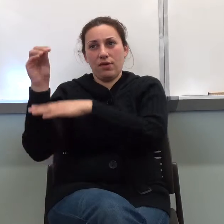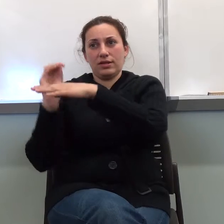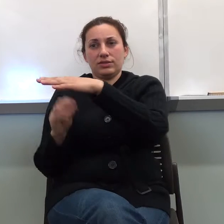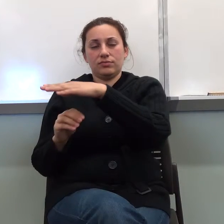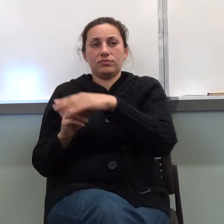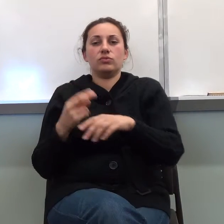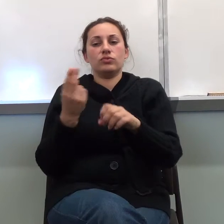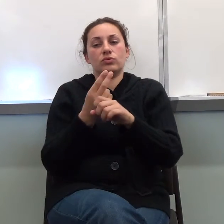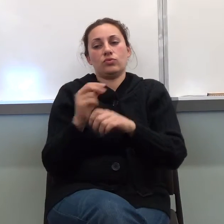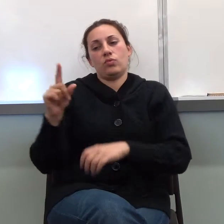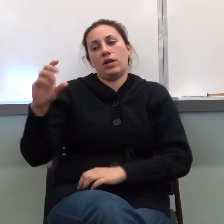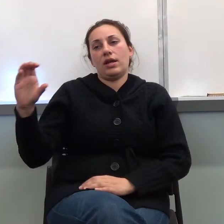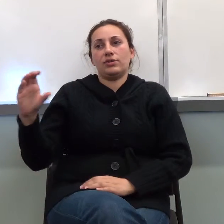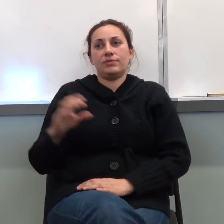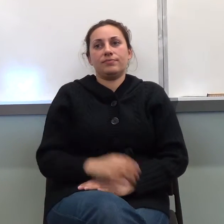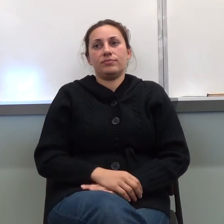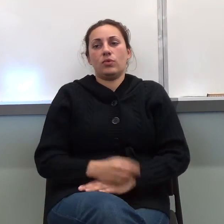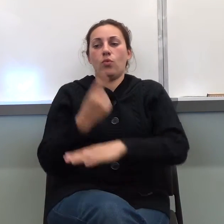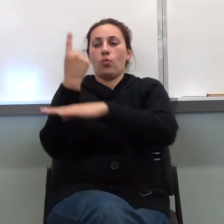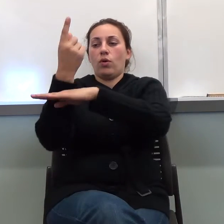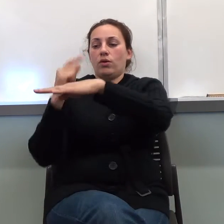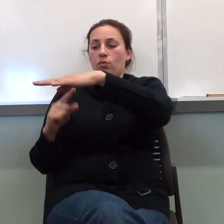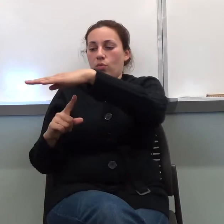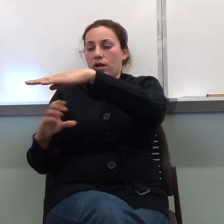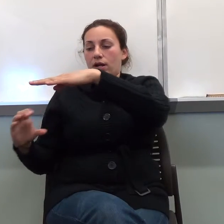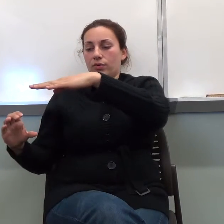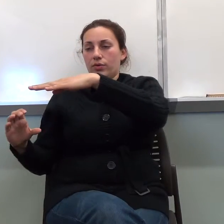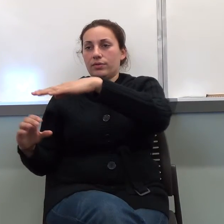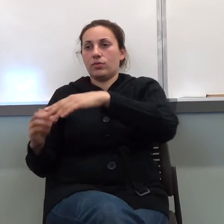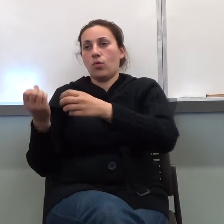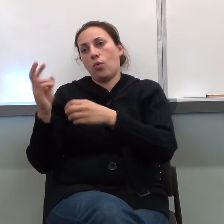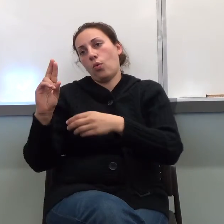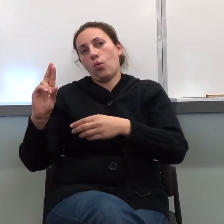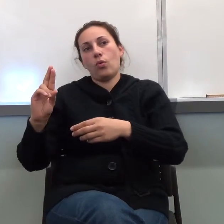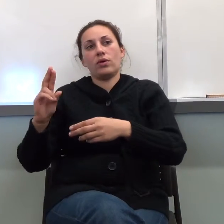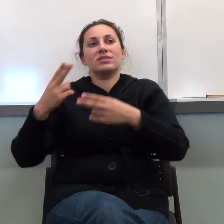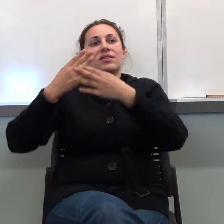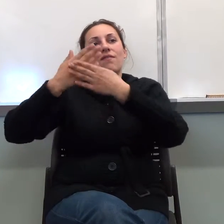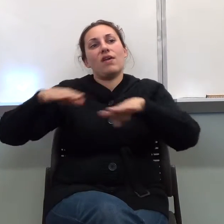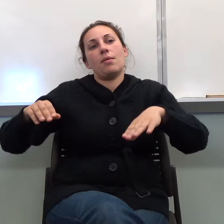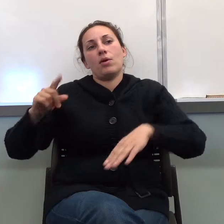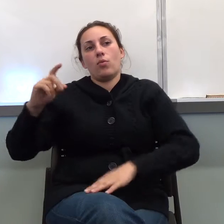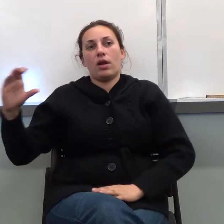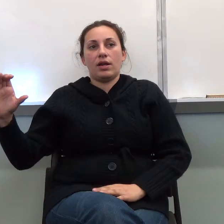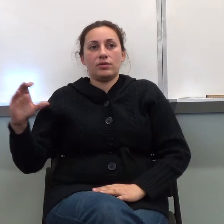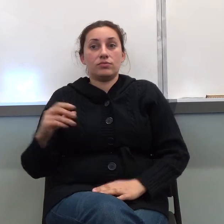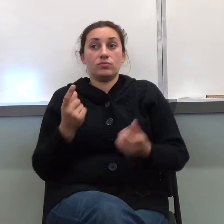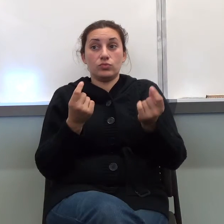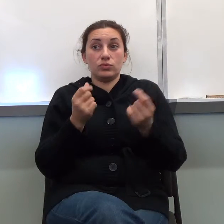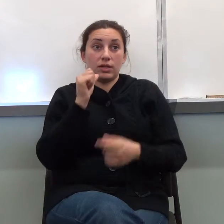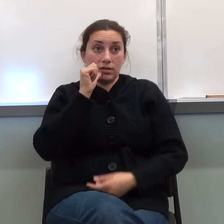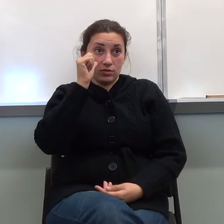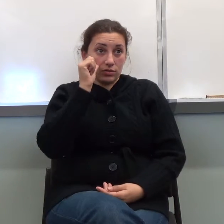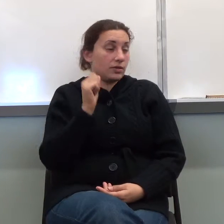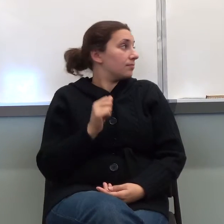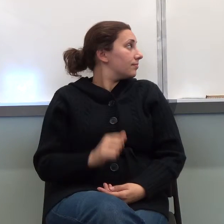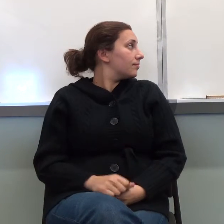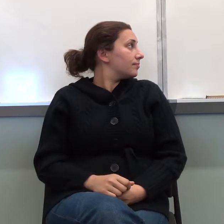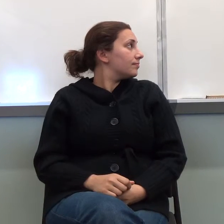100 in this form, 1 over 100, or we divide by 100. The second thing we did yesterday is to go not to fractions, but